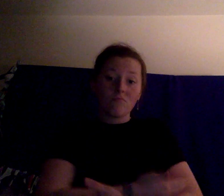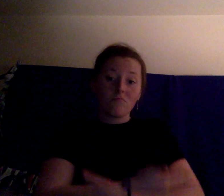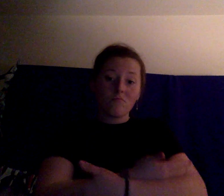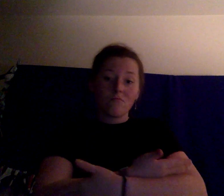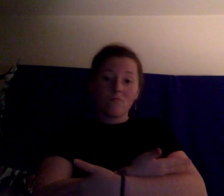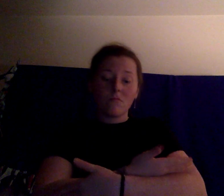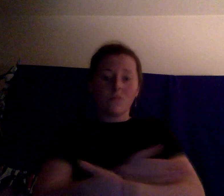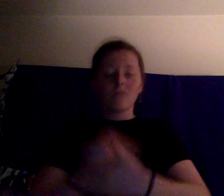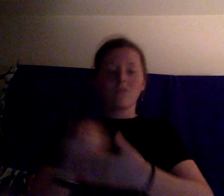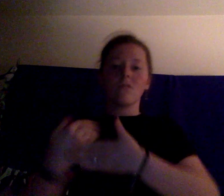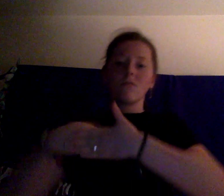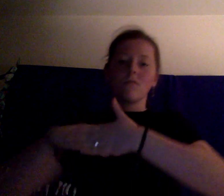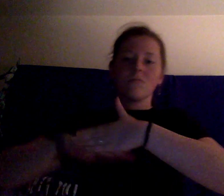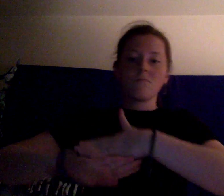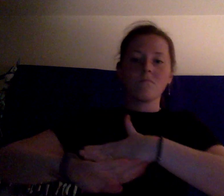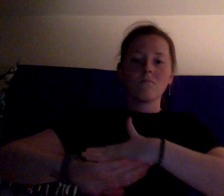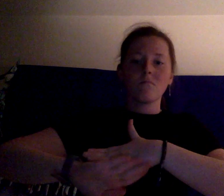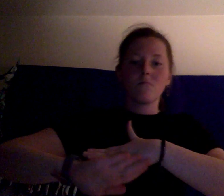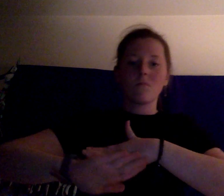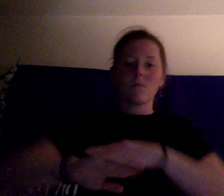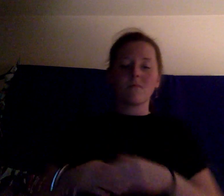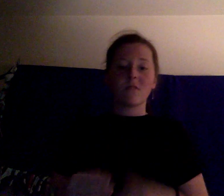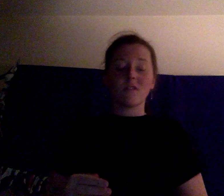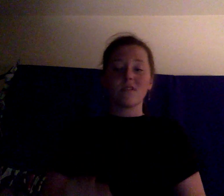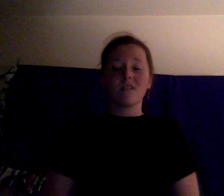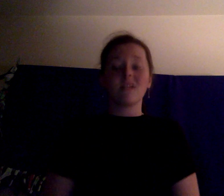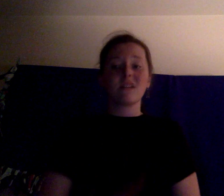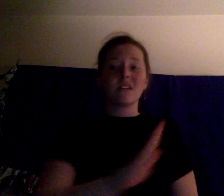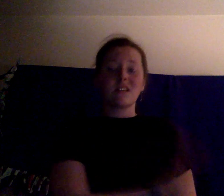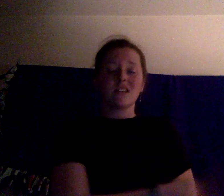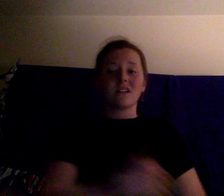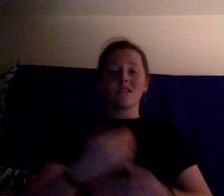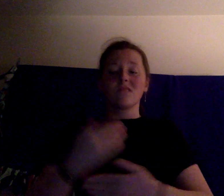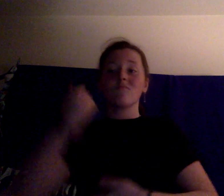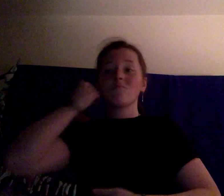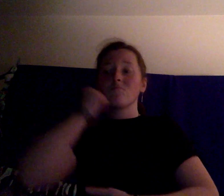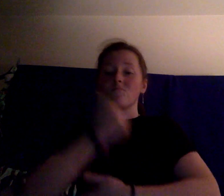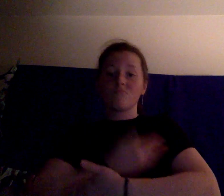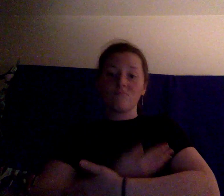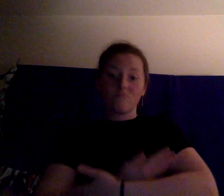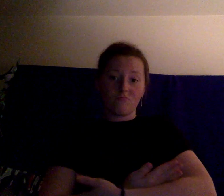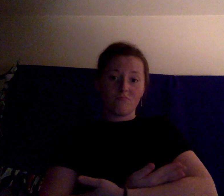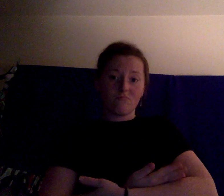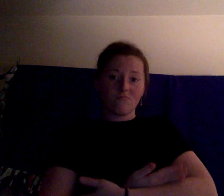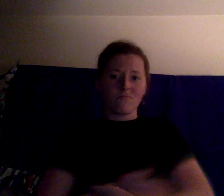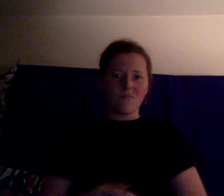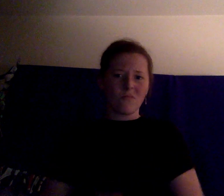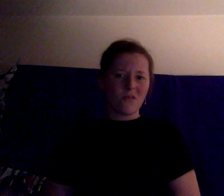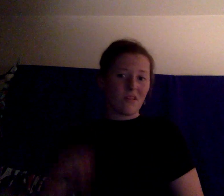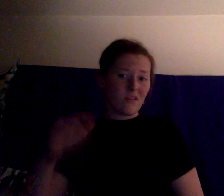One day, just after his 38th birthday, with racing days looking small in the rear-view